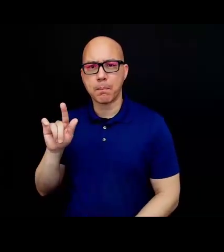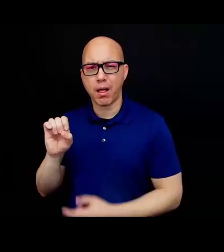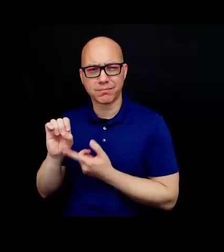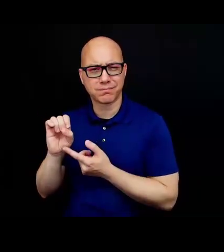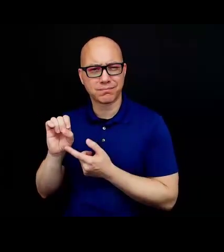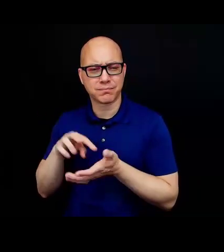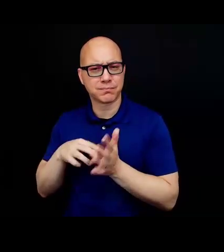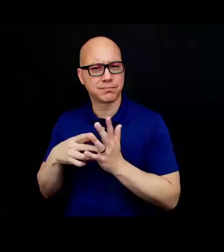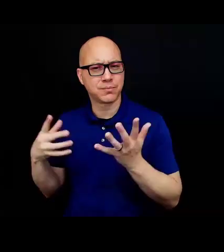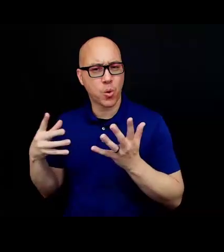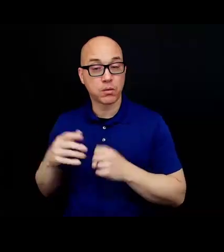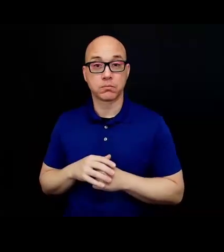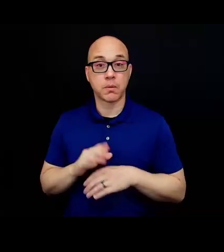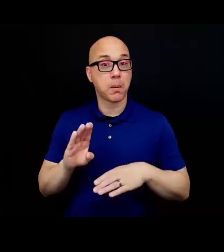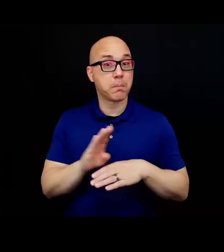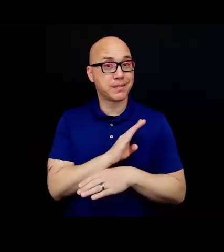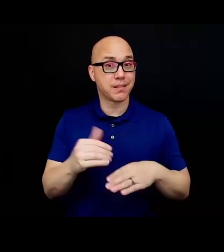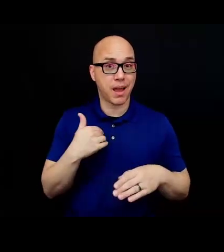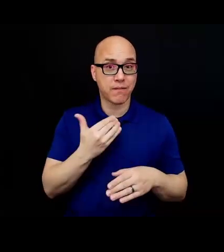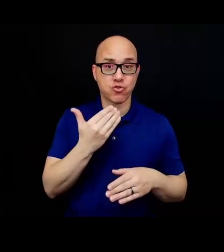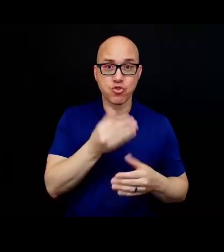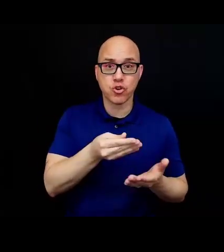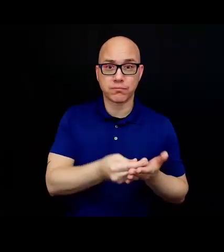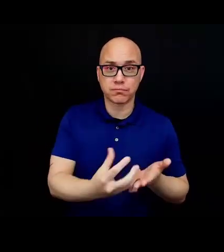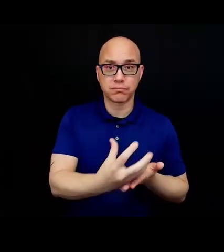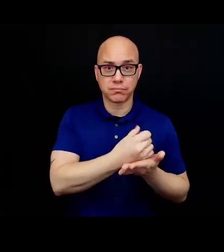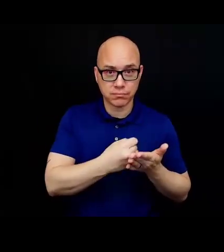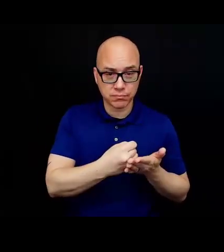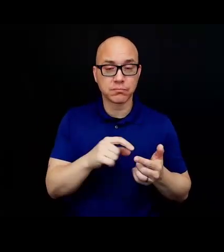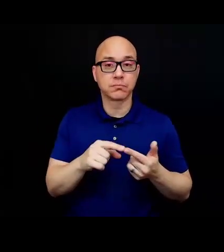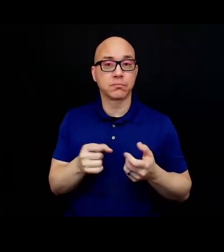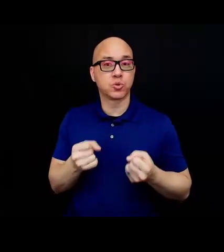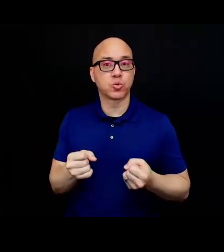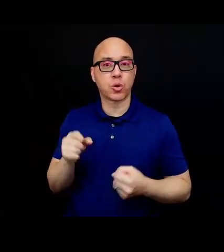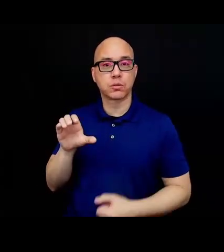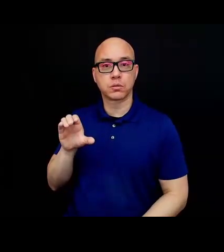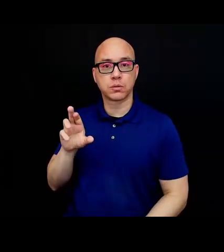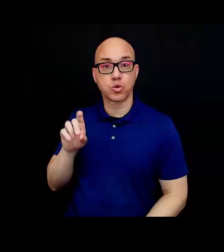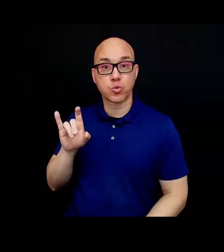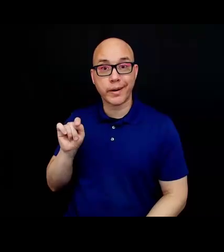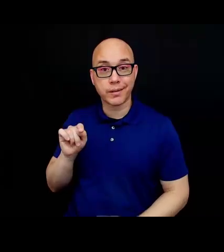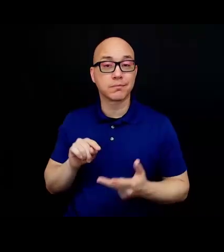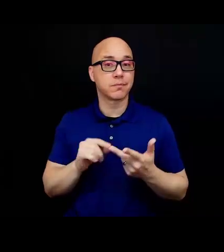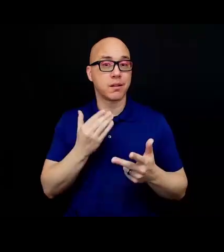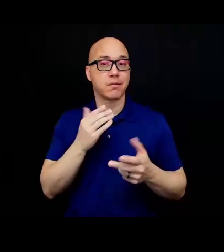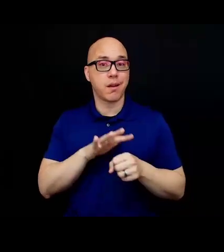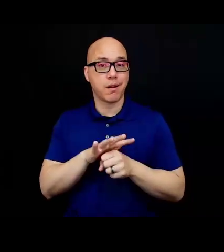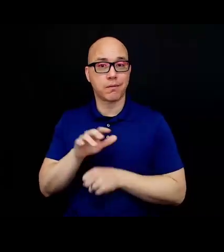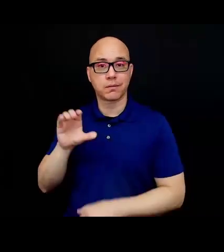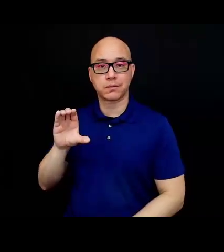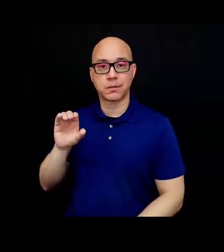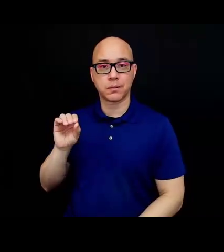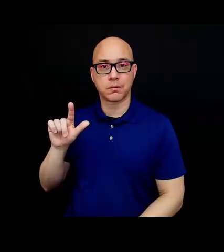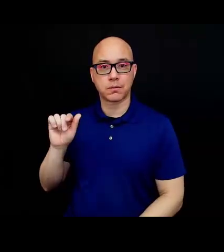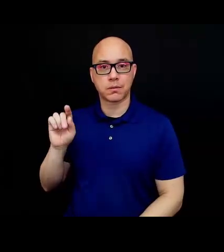flow, strong credit. We talked about strong credit and sufficient collateral. Okay. These